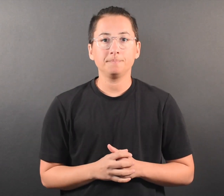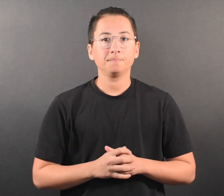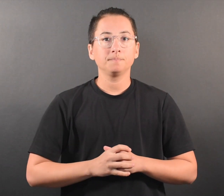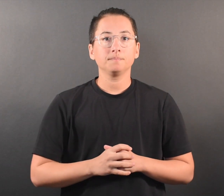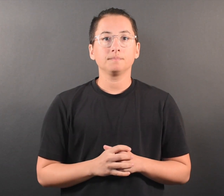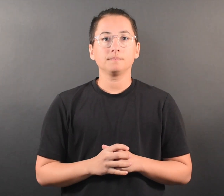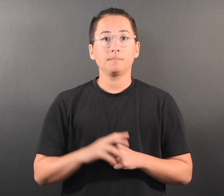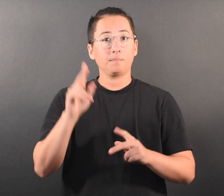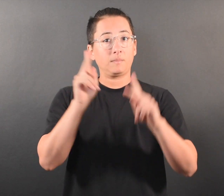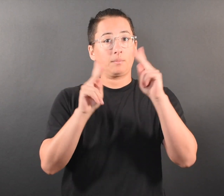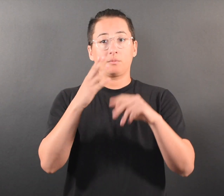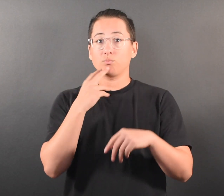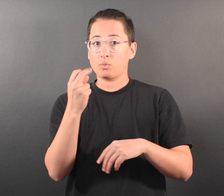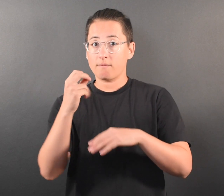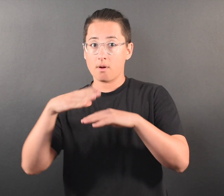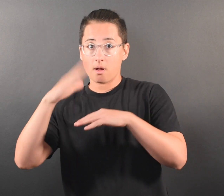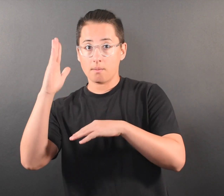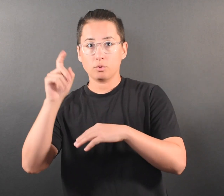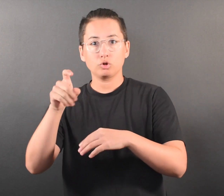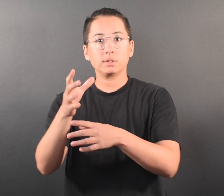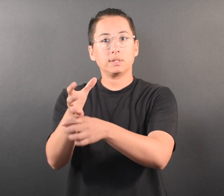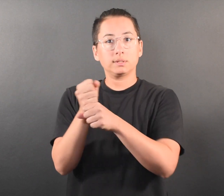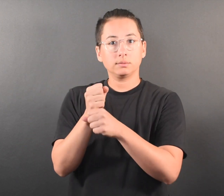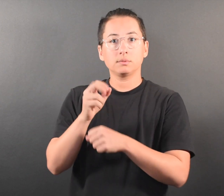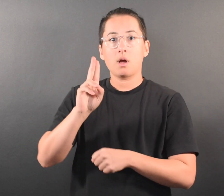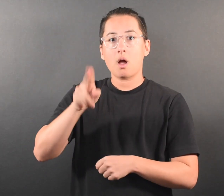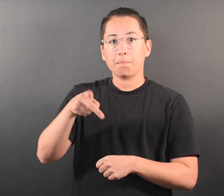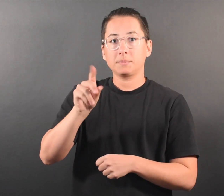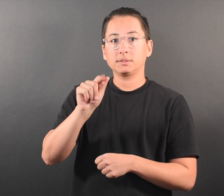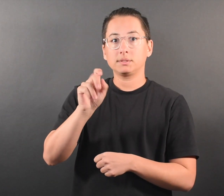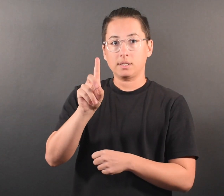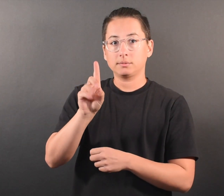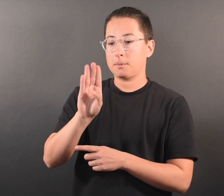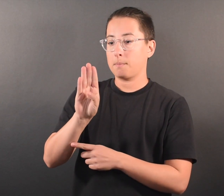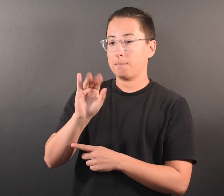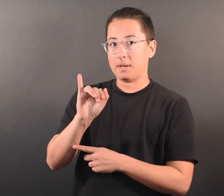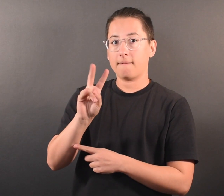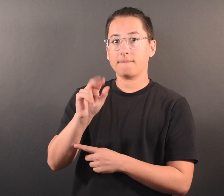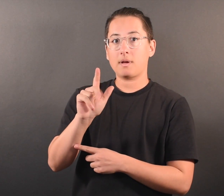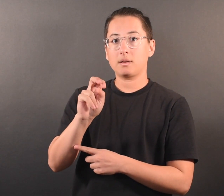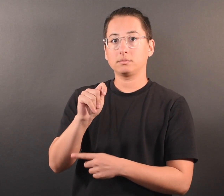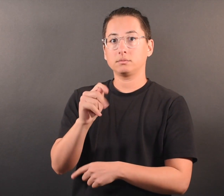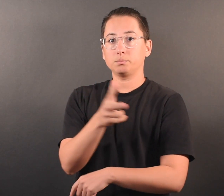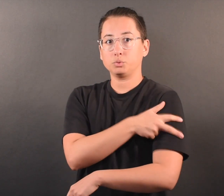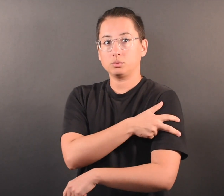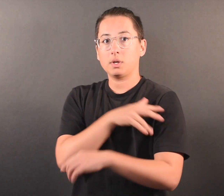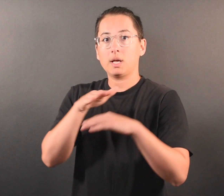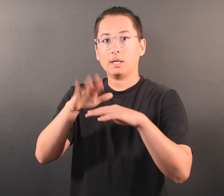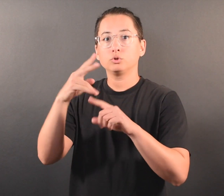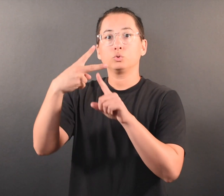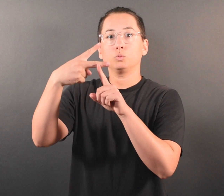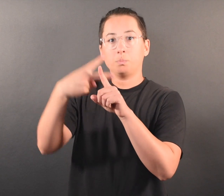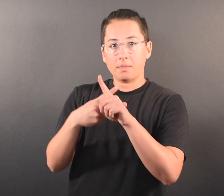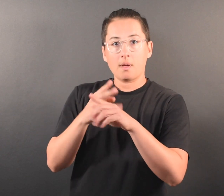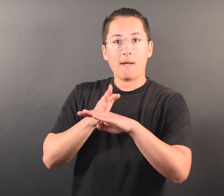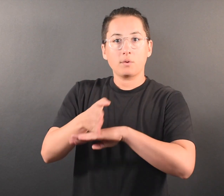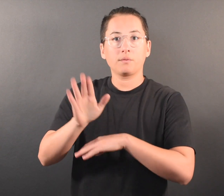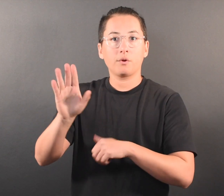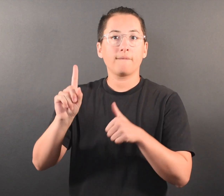People aged 12 years and older should get an updated bivalent booster shot at least 2 months after their primary series